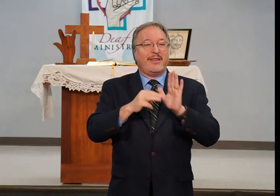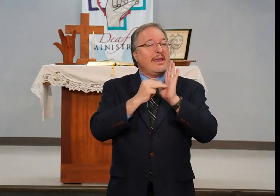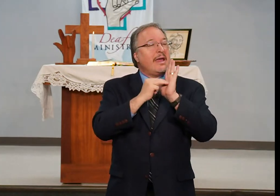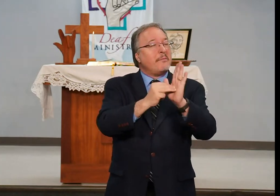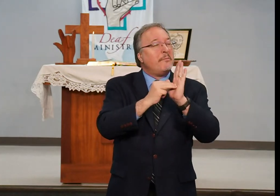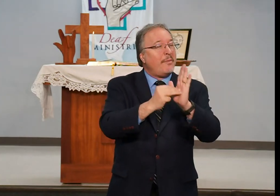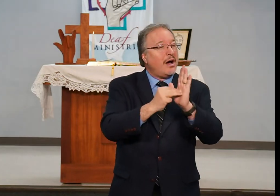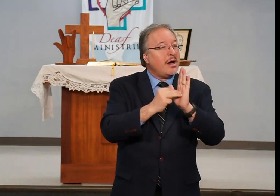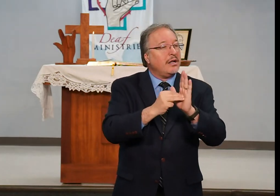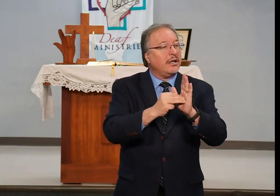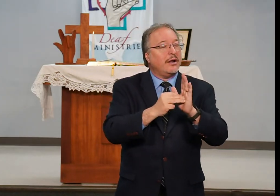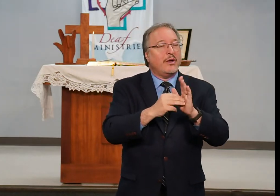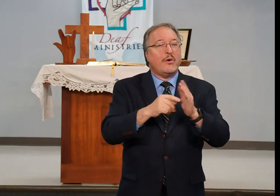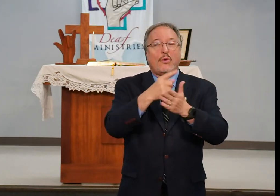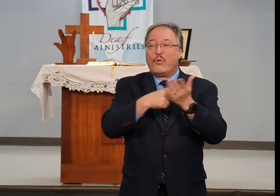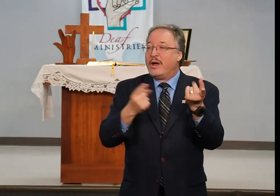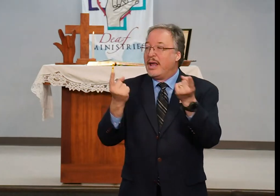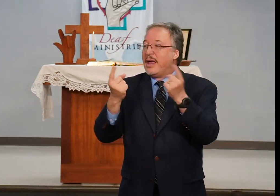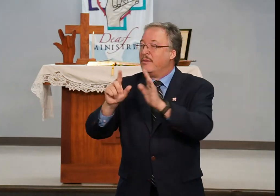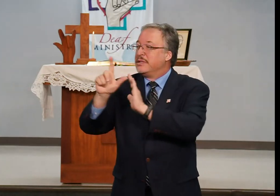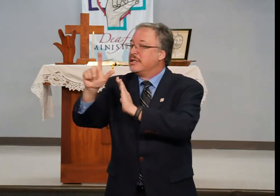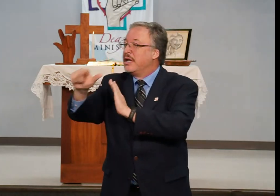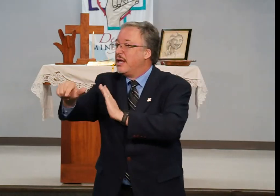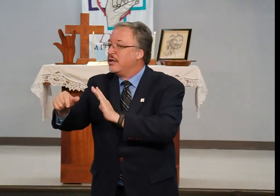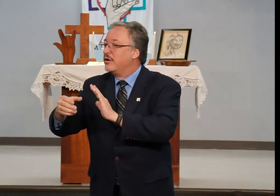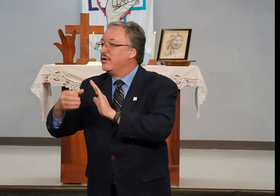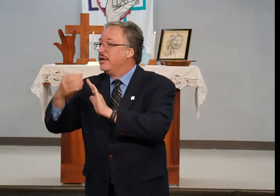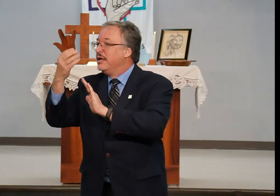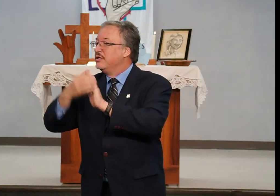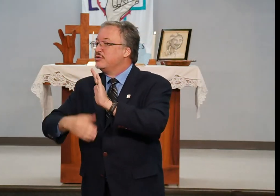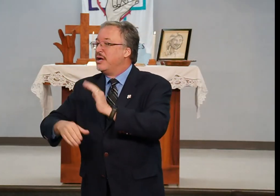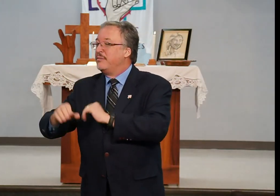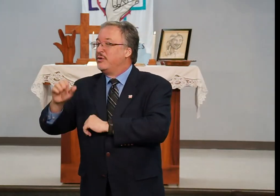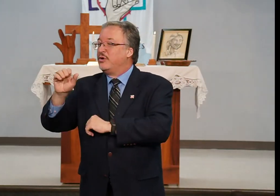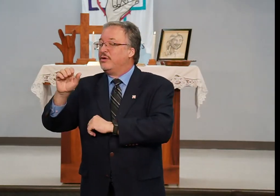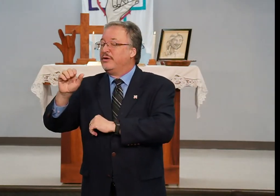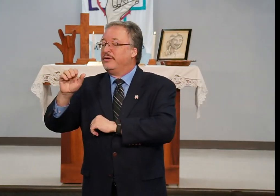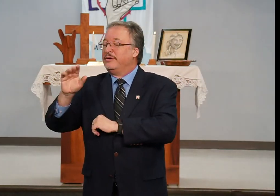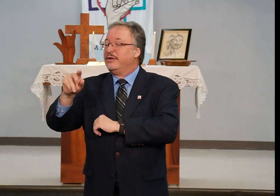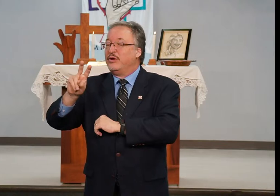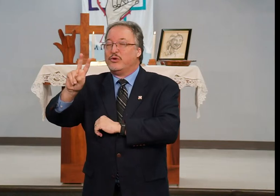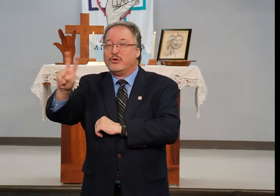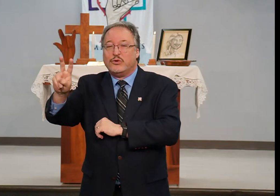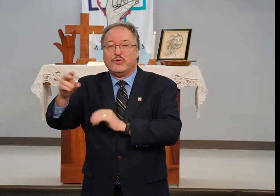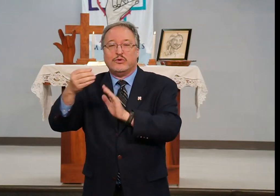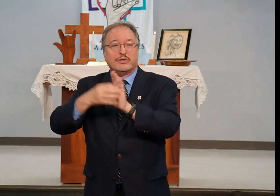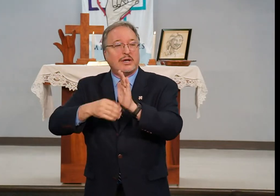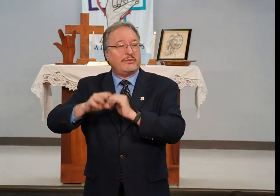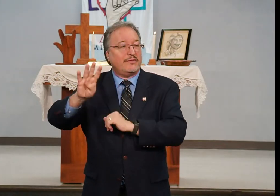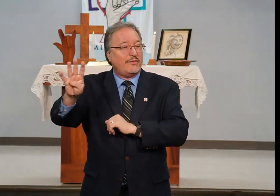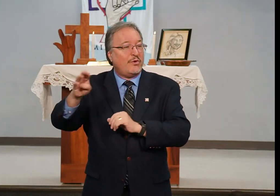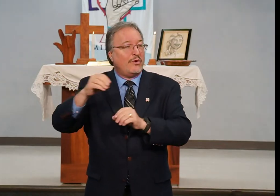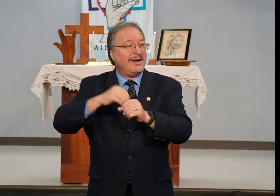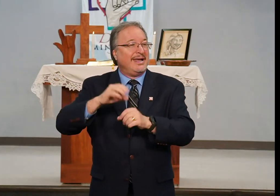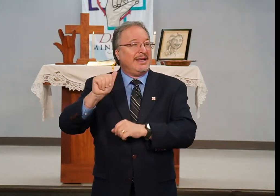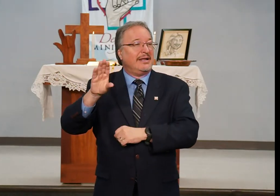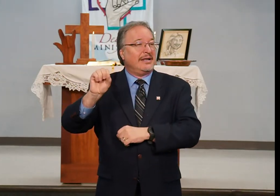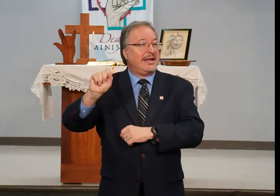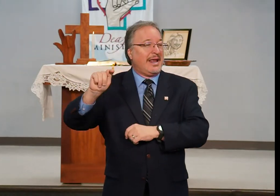From Mary and those women, we see a beautiful model of what happens later in chapter